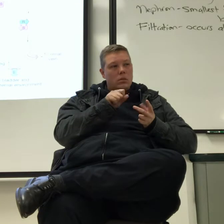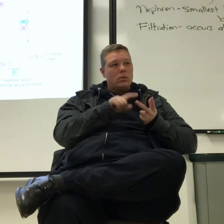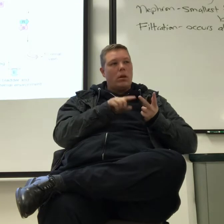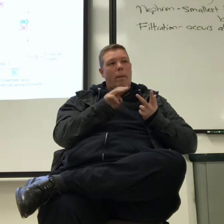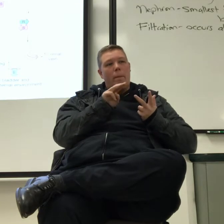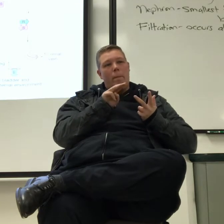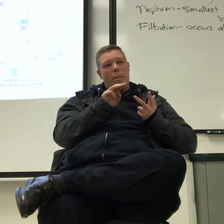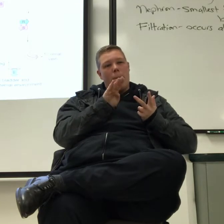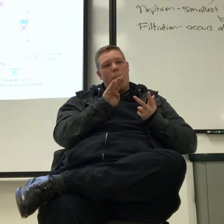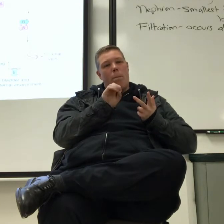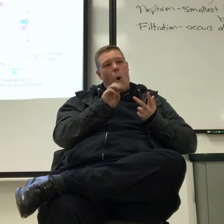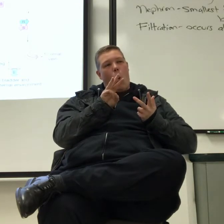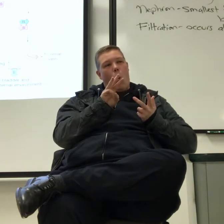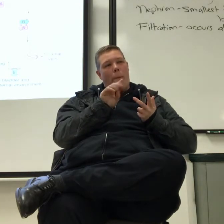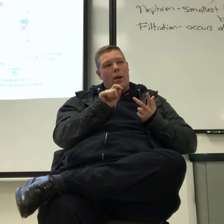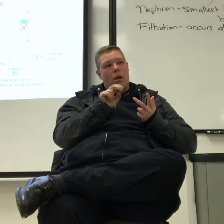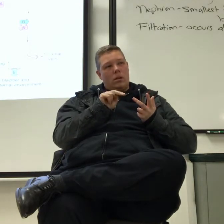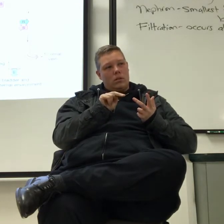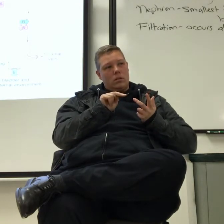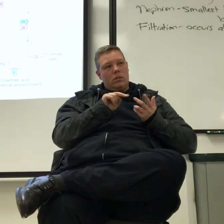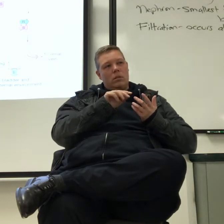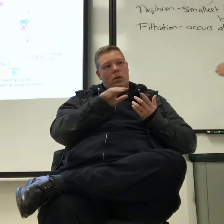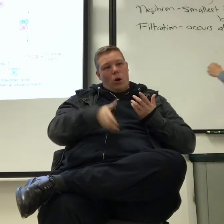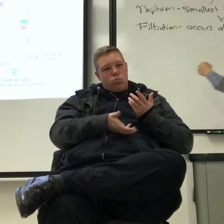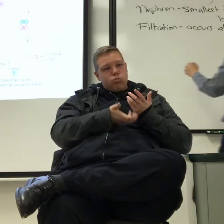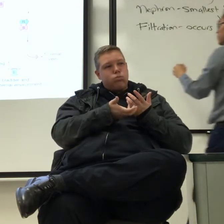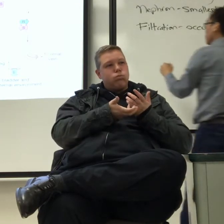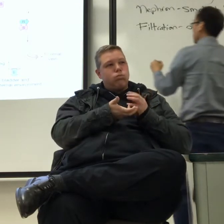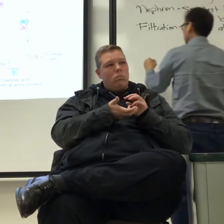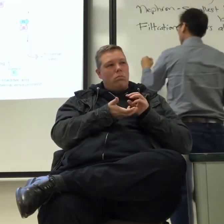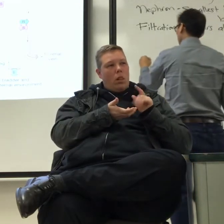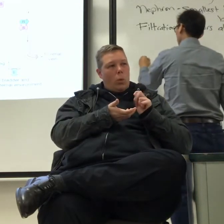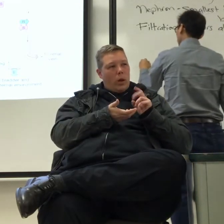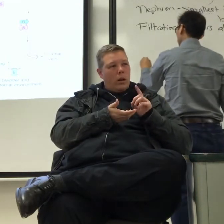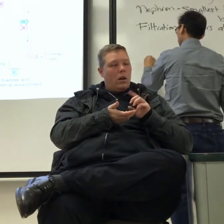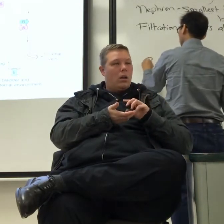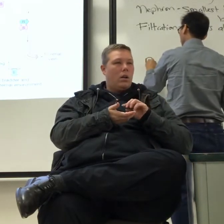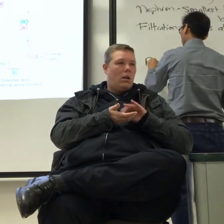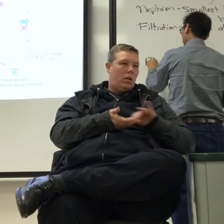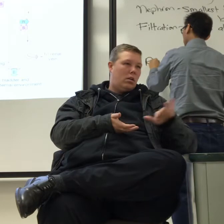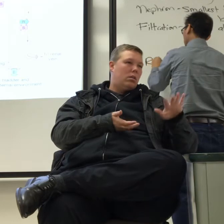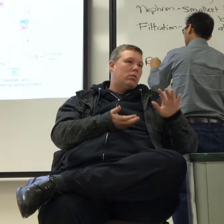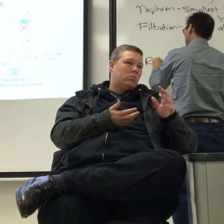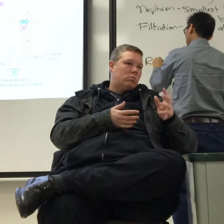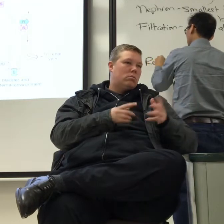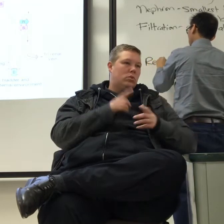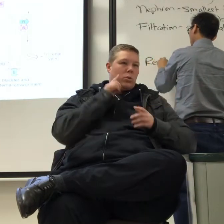excretion. So, just by studying the figure, you could deduce that